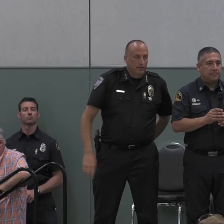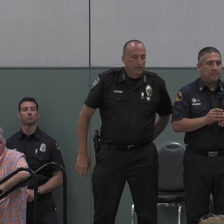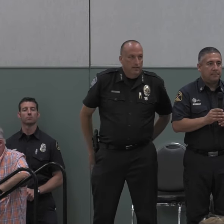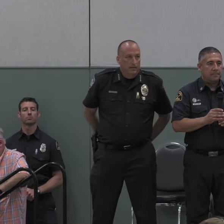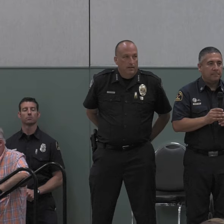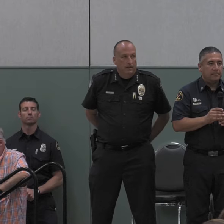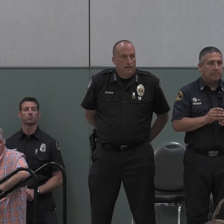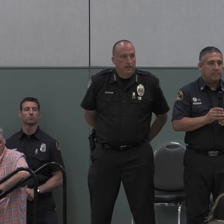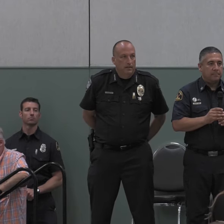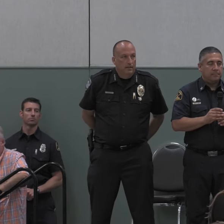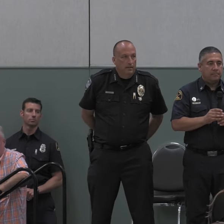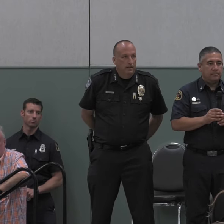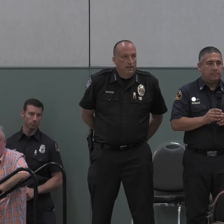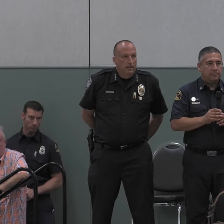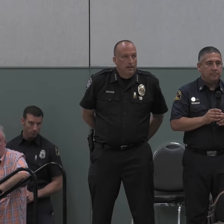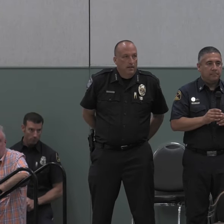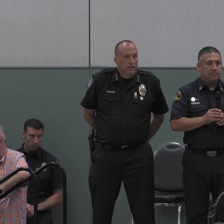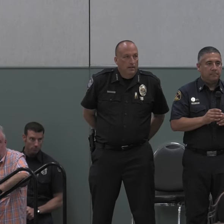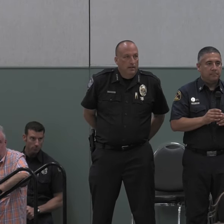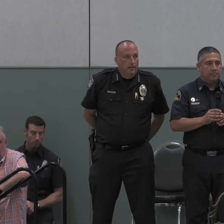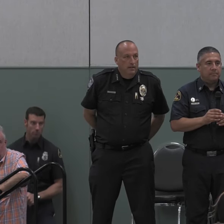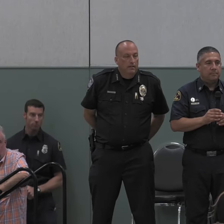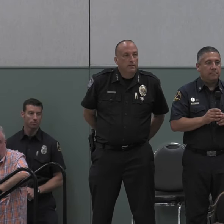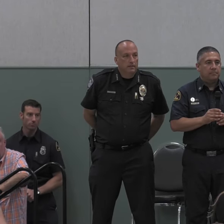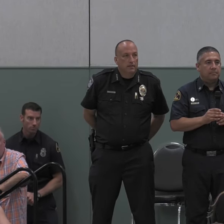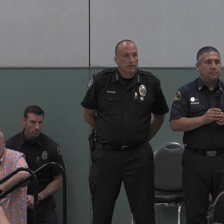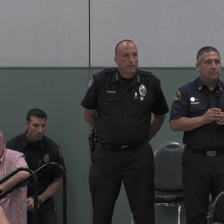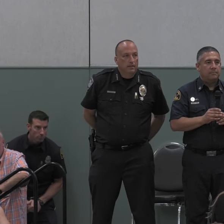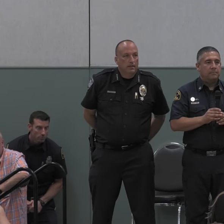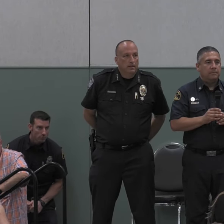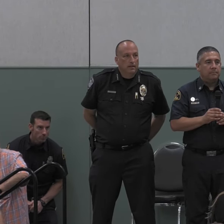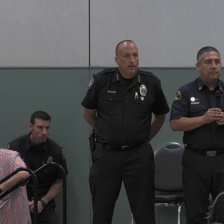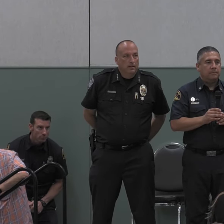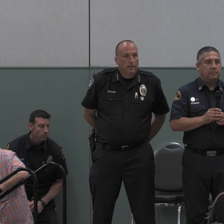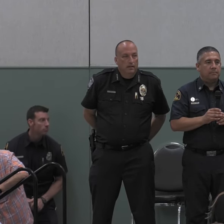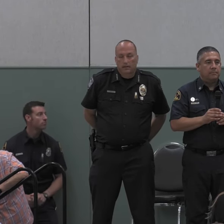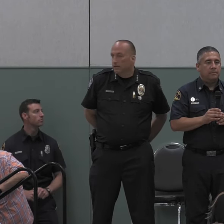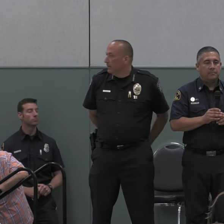Hi, our whole neighborhood, the gas was turned off.